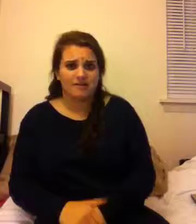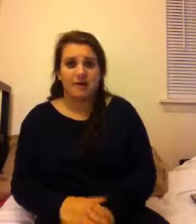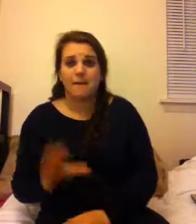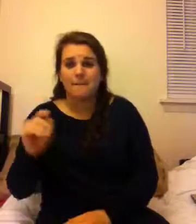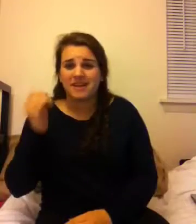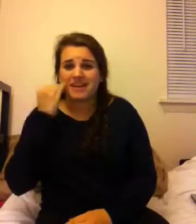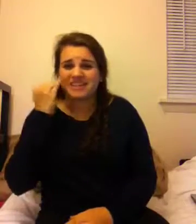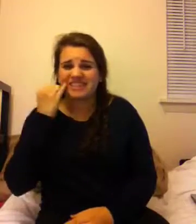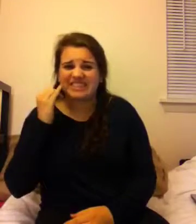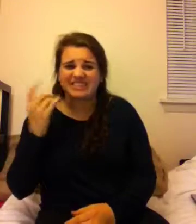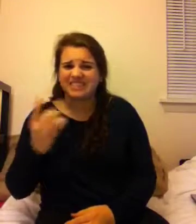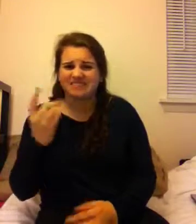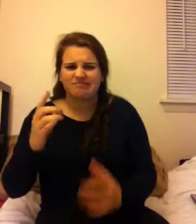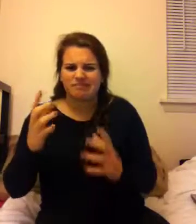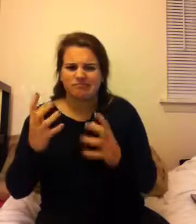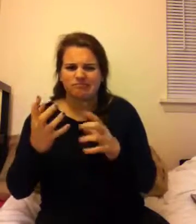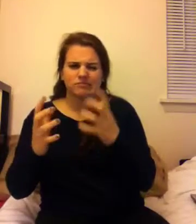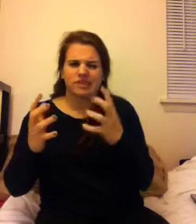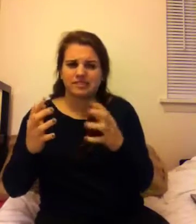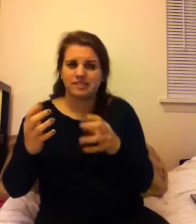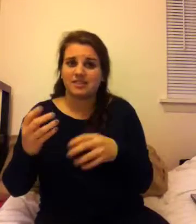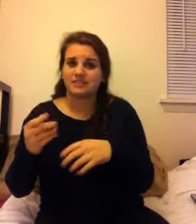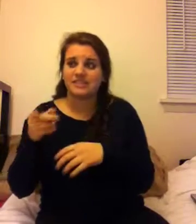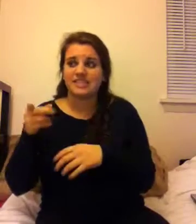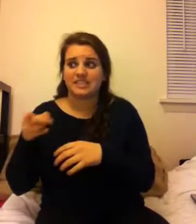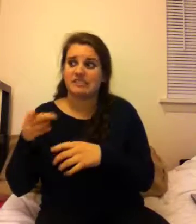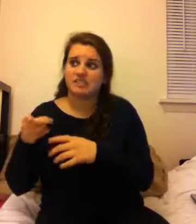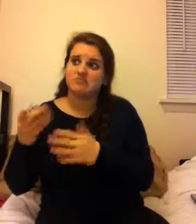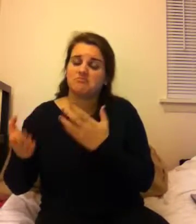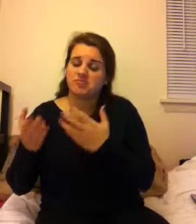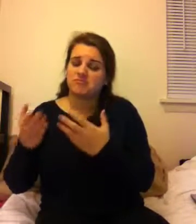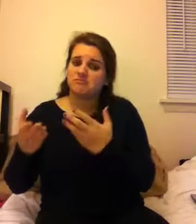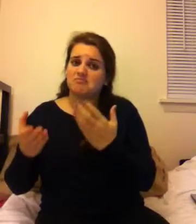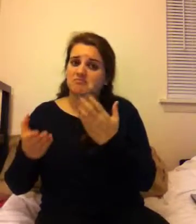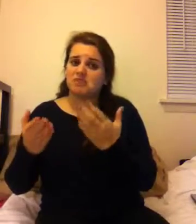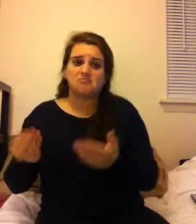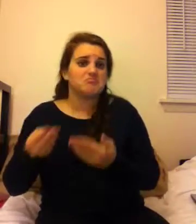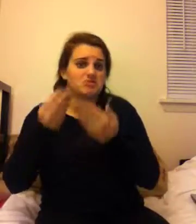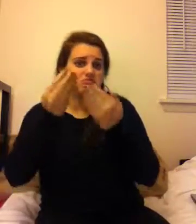good suggestions as to what you're missing or what he needs.